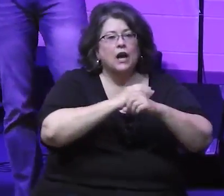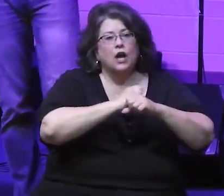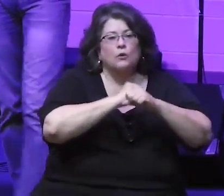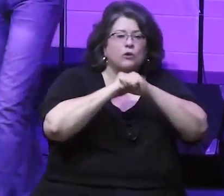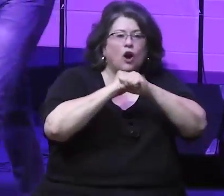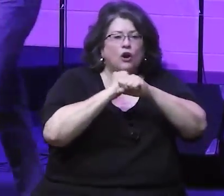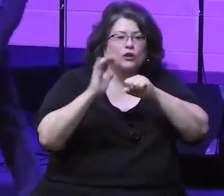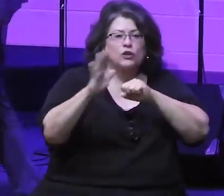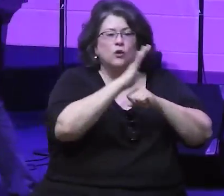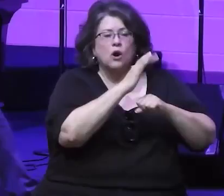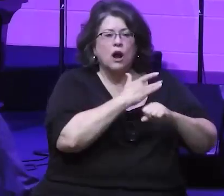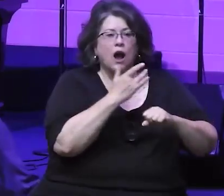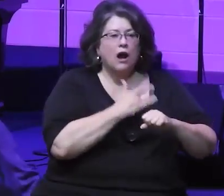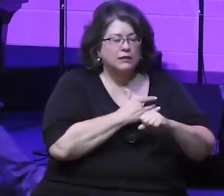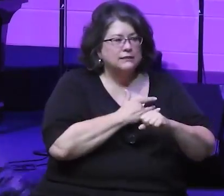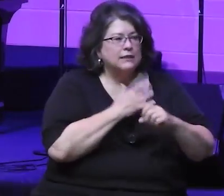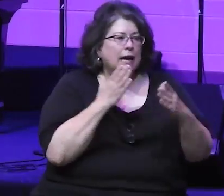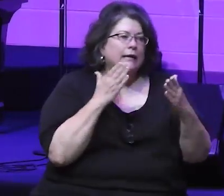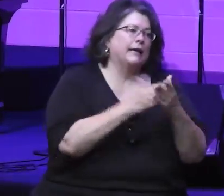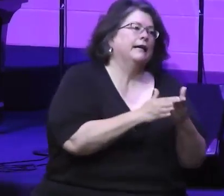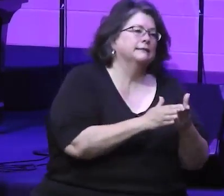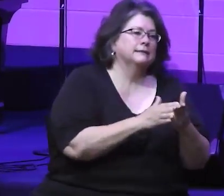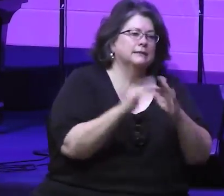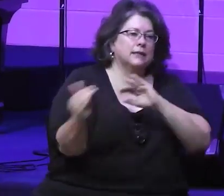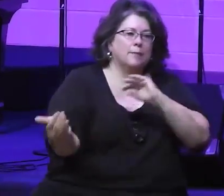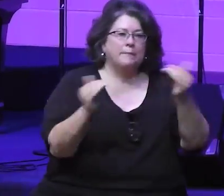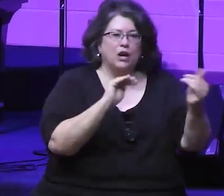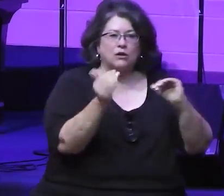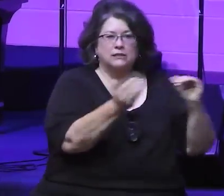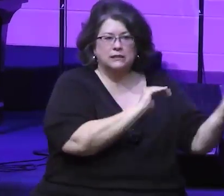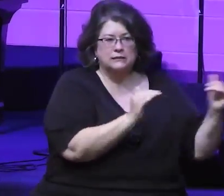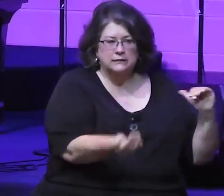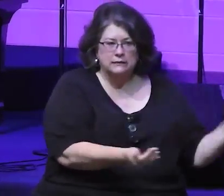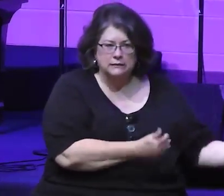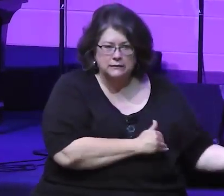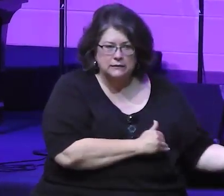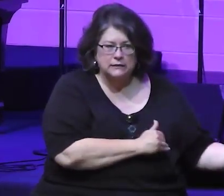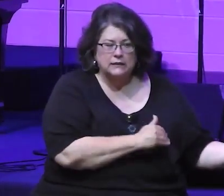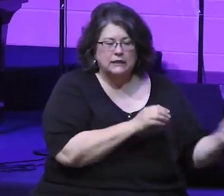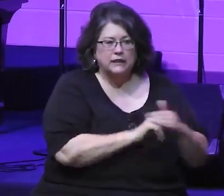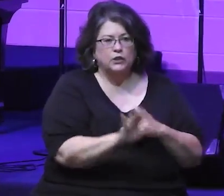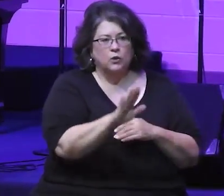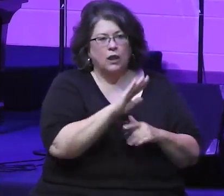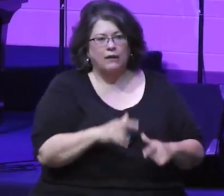of comparison as you think about the way that you spend and shape and invest your life.